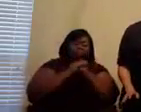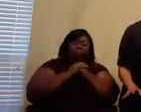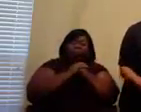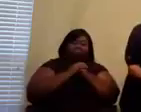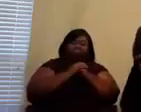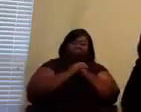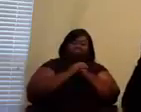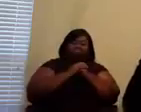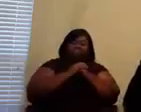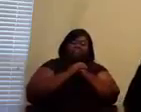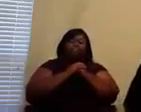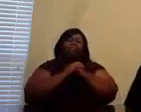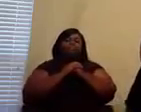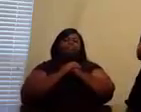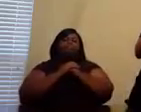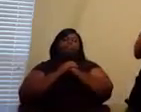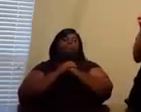Now,